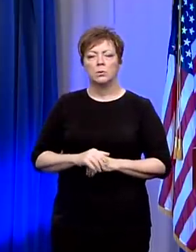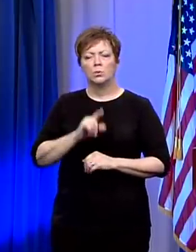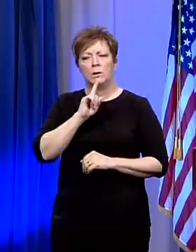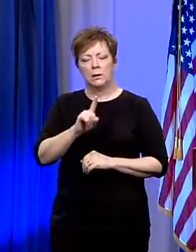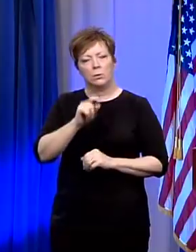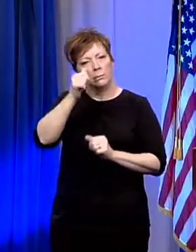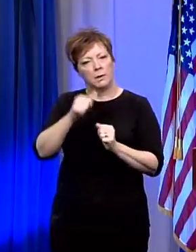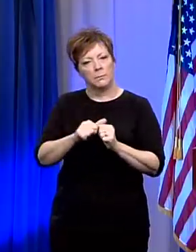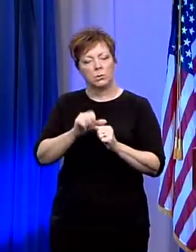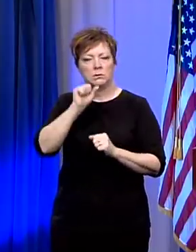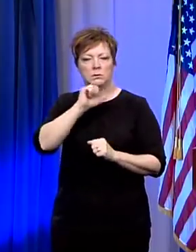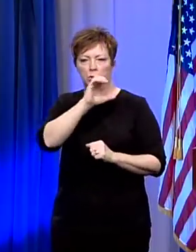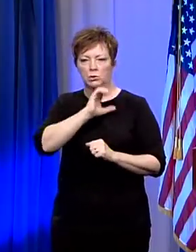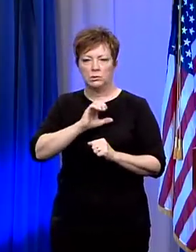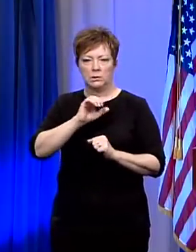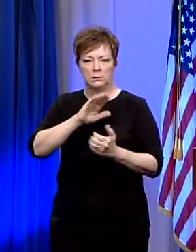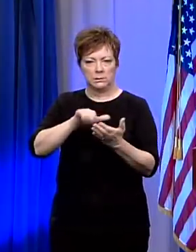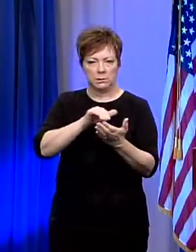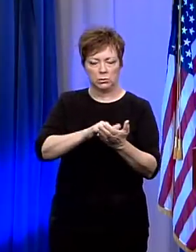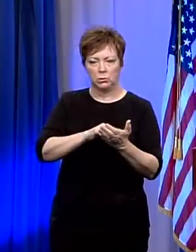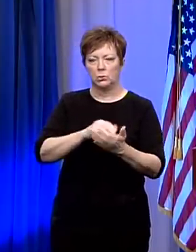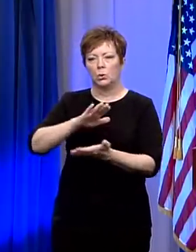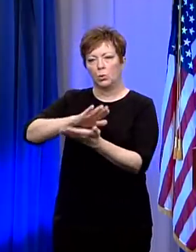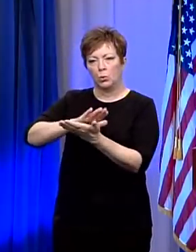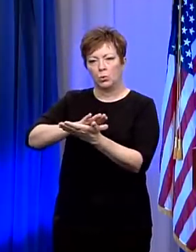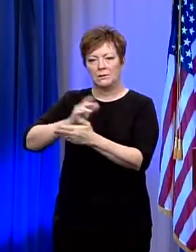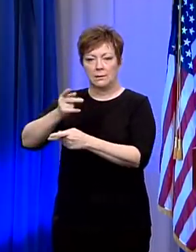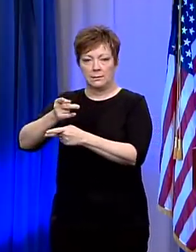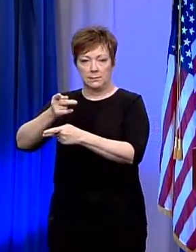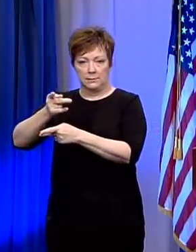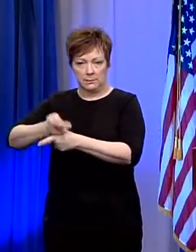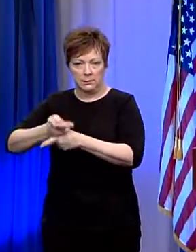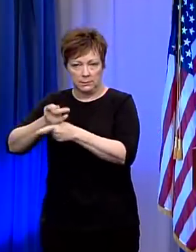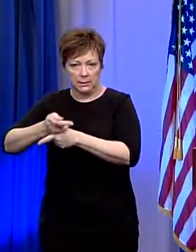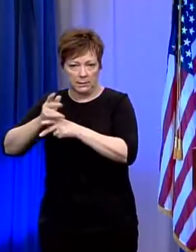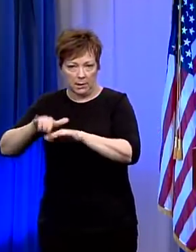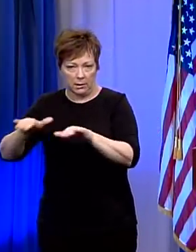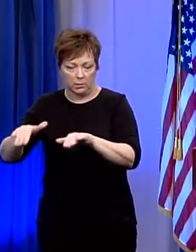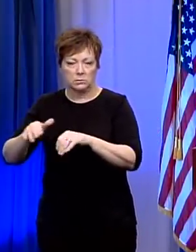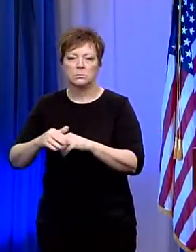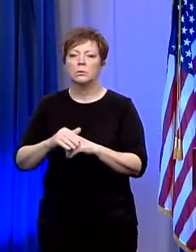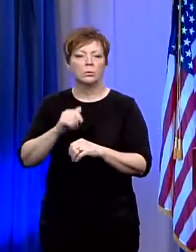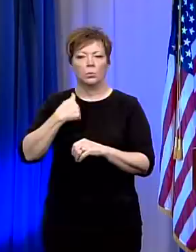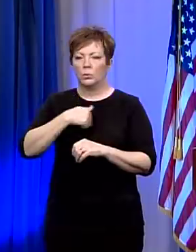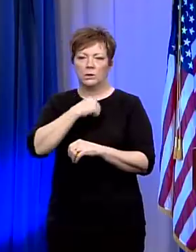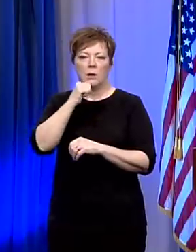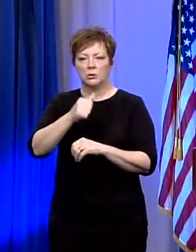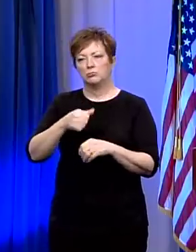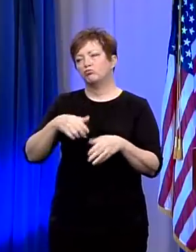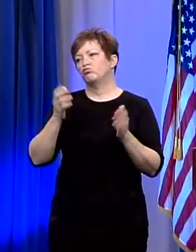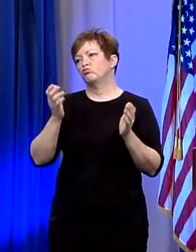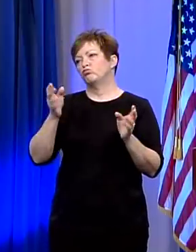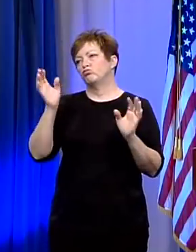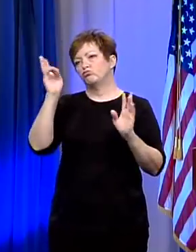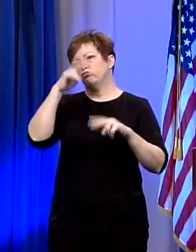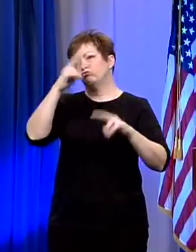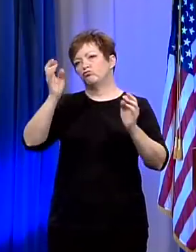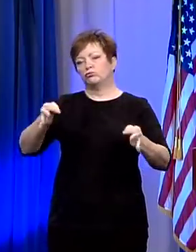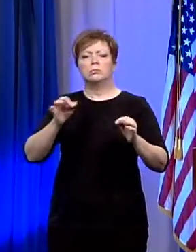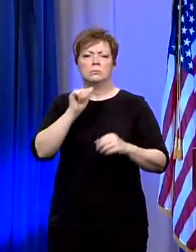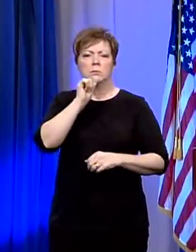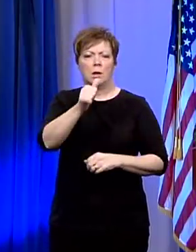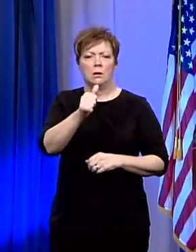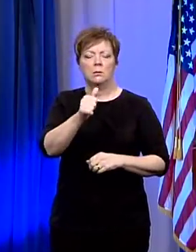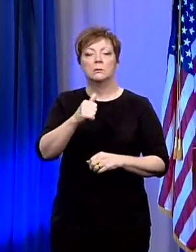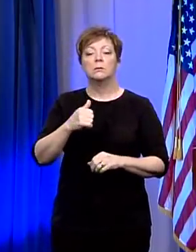centers and schools and daycares. We have not taken these decisions lightly, and it is certainly possible that the situation may warrant that